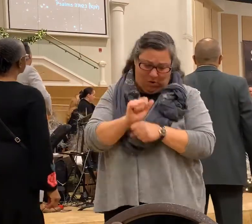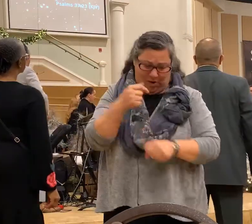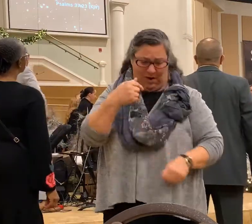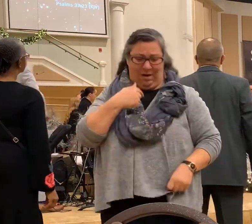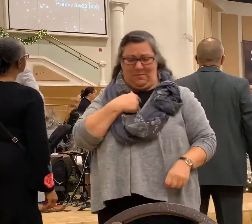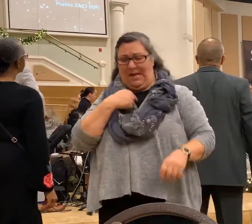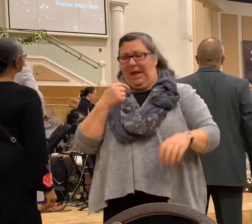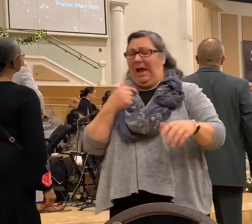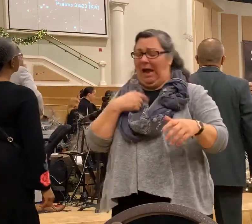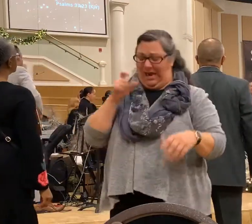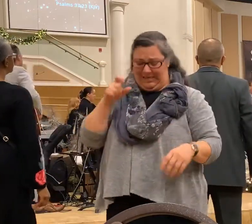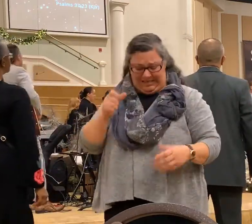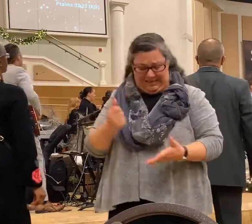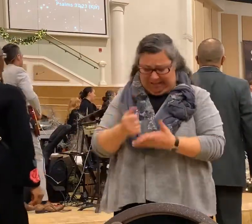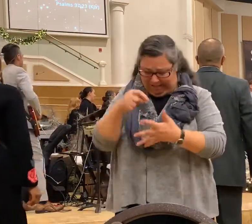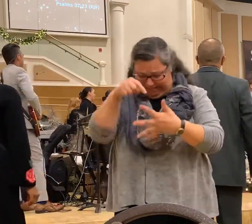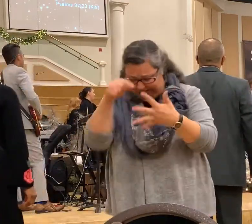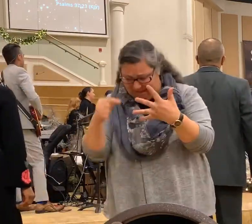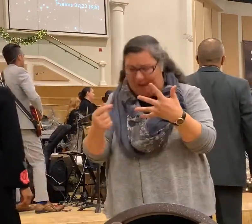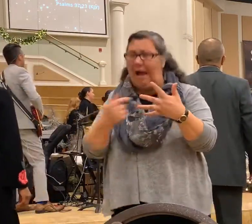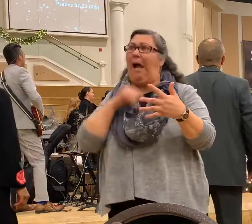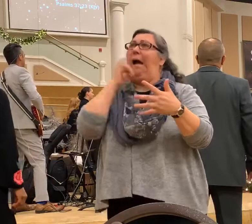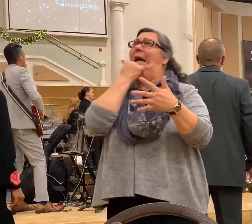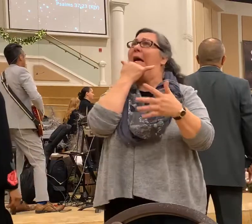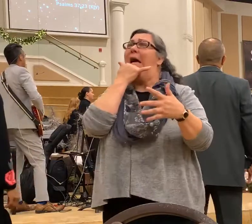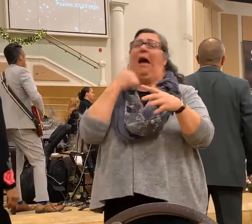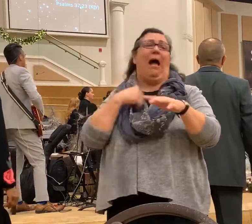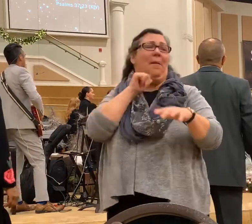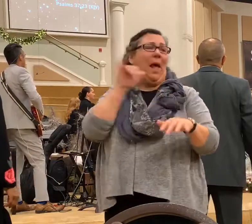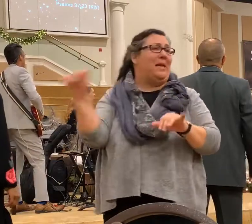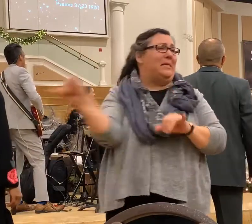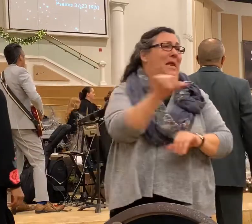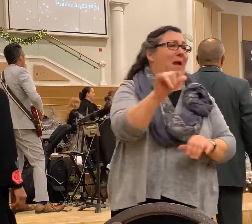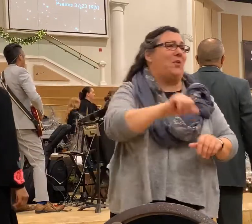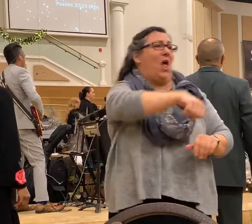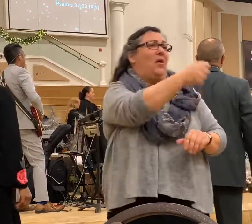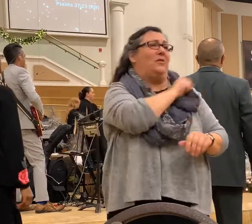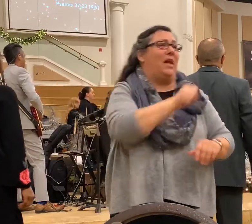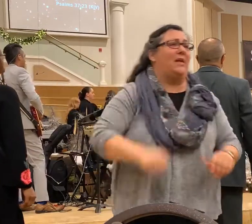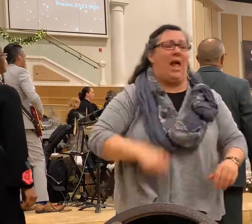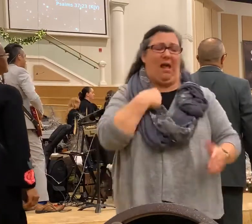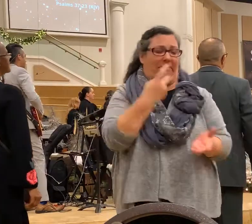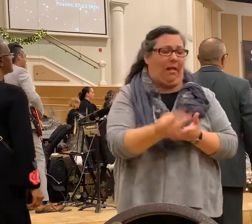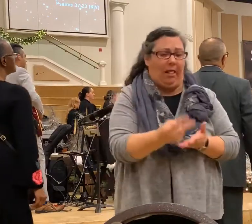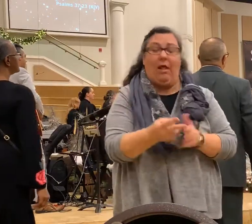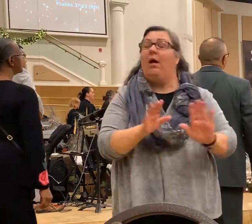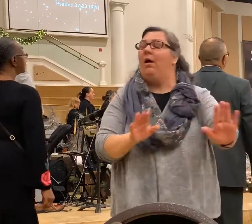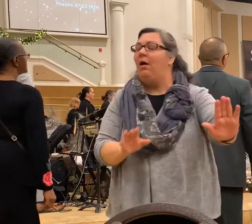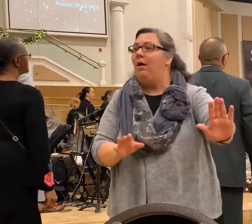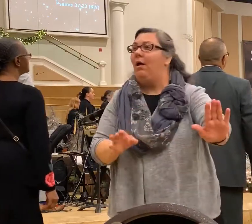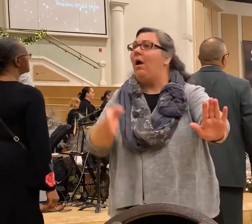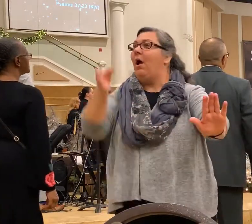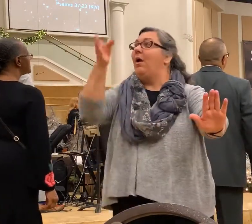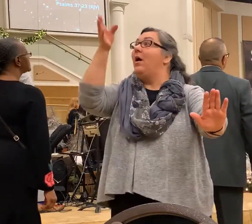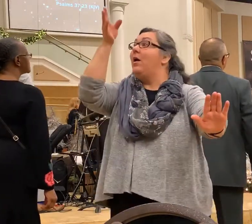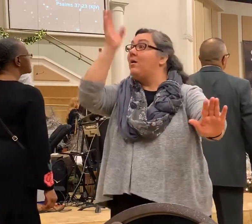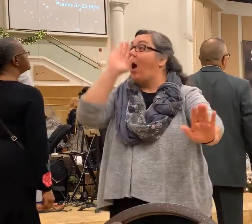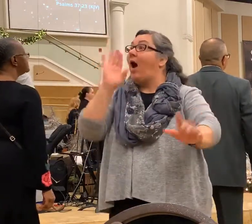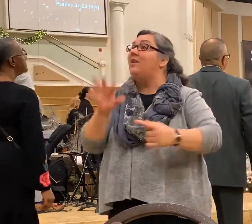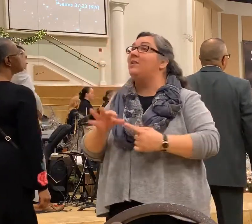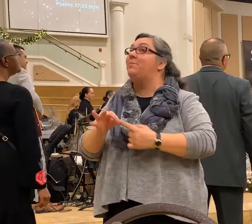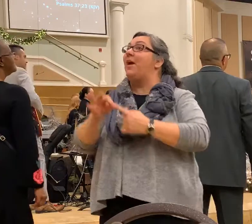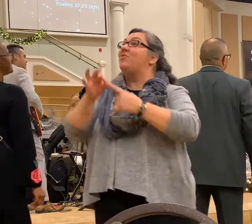faster. I'm not like all those other saints. I just struggle so bad. Let me tell you what, God specializes